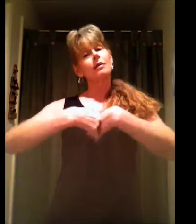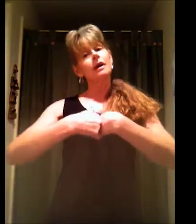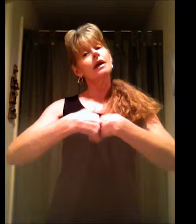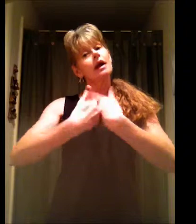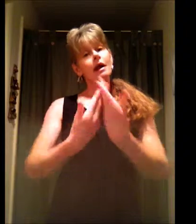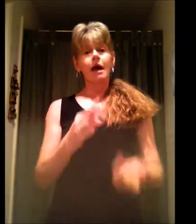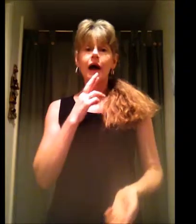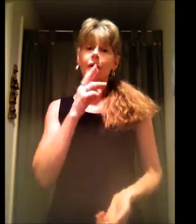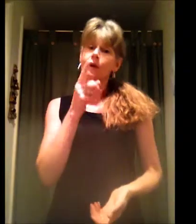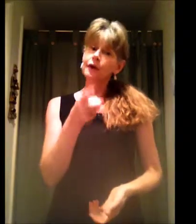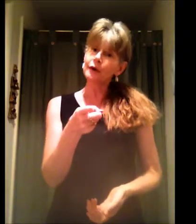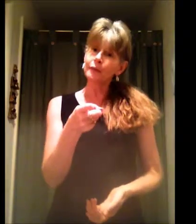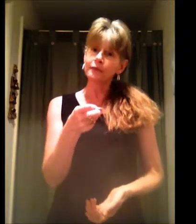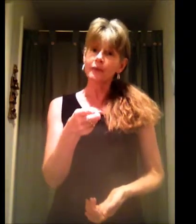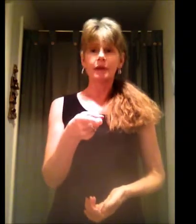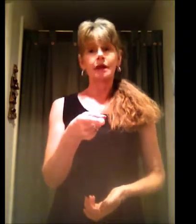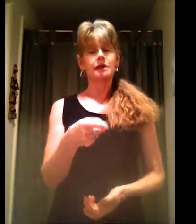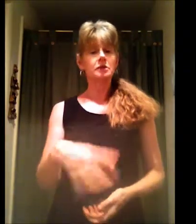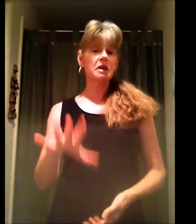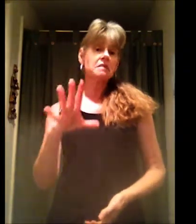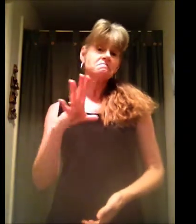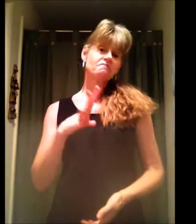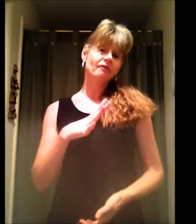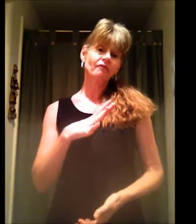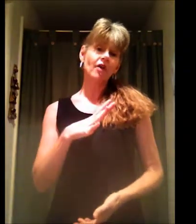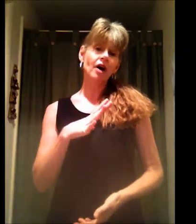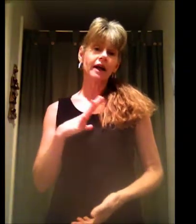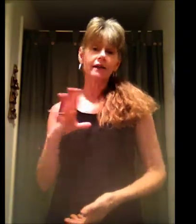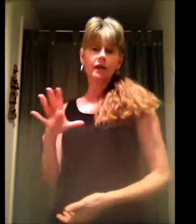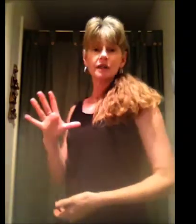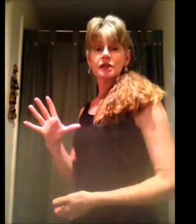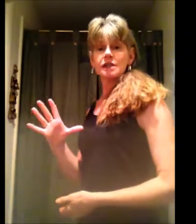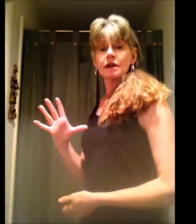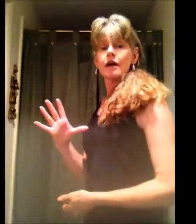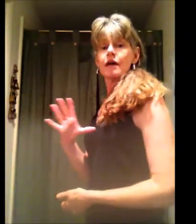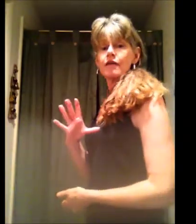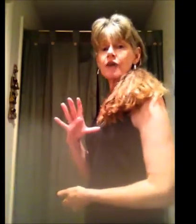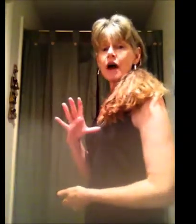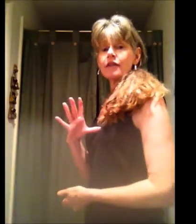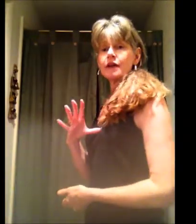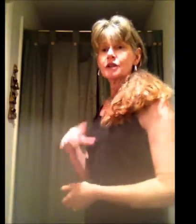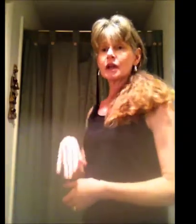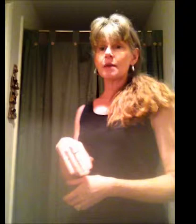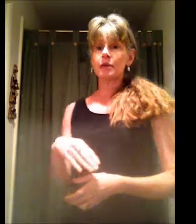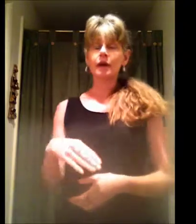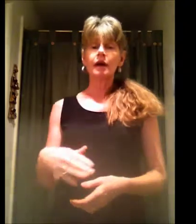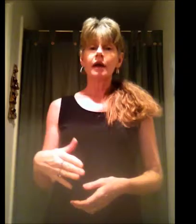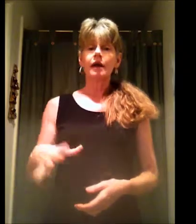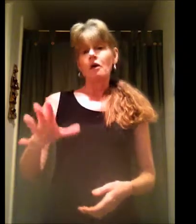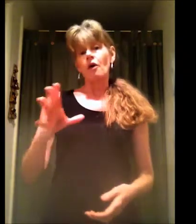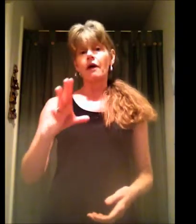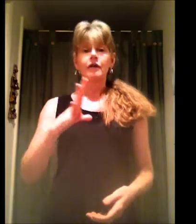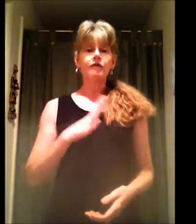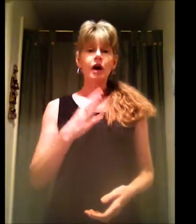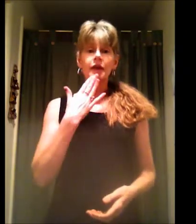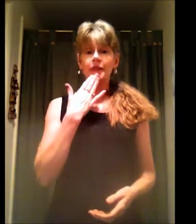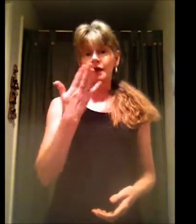be, how are you? And the answer would be fine. And that's just a 5 handshake, or fine, thank